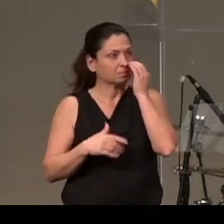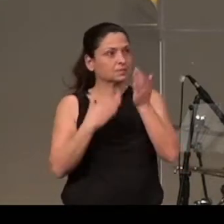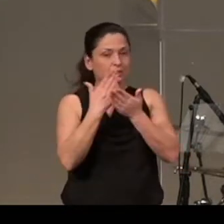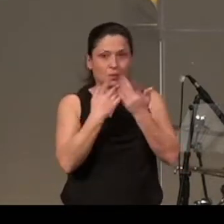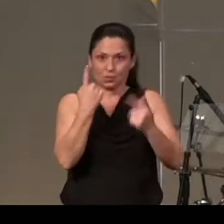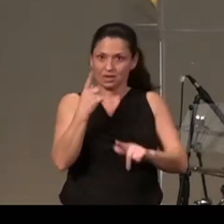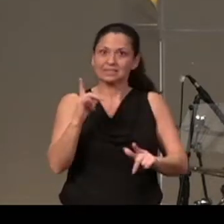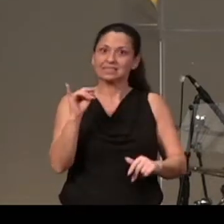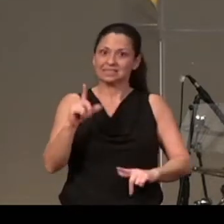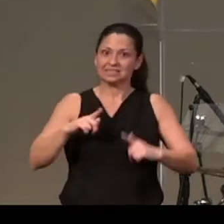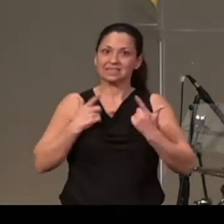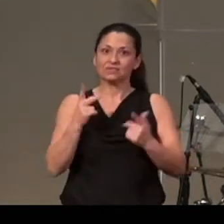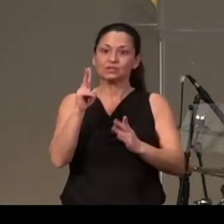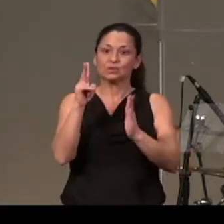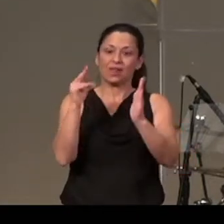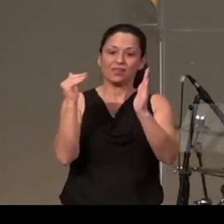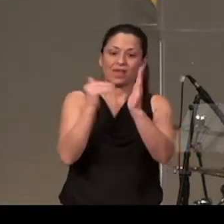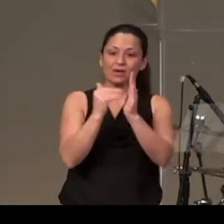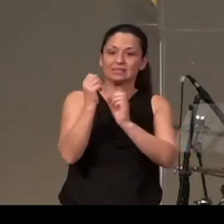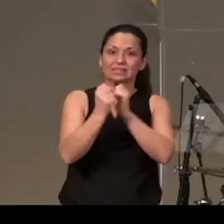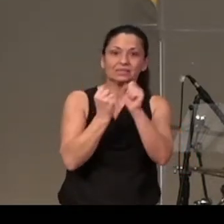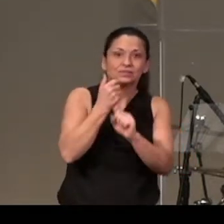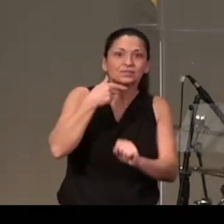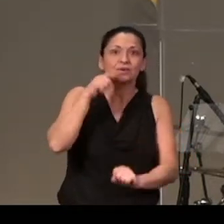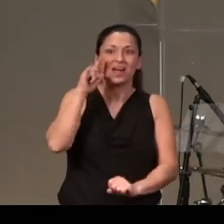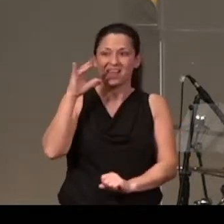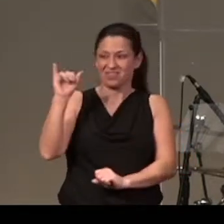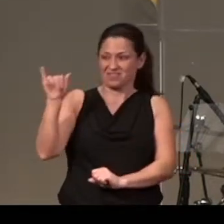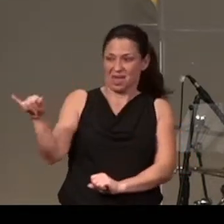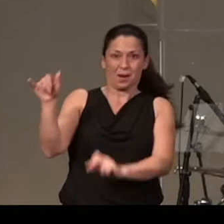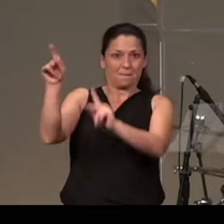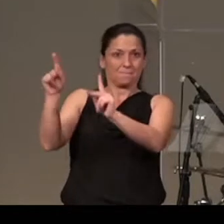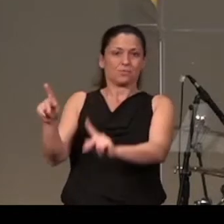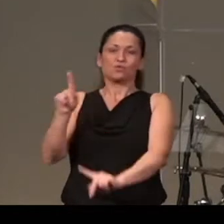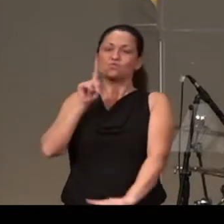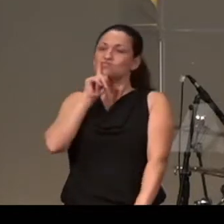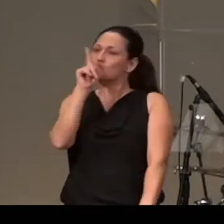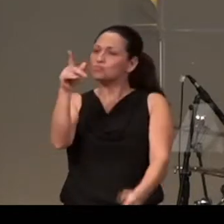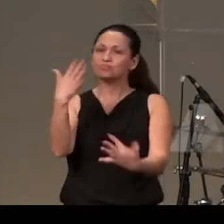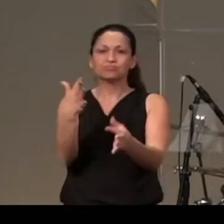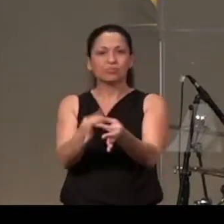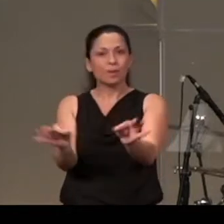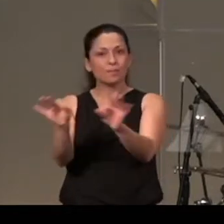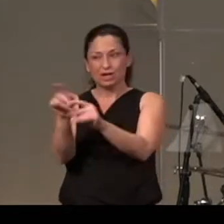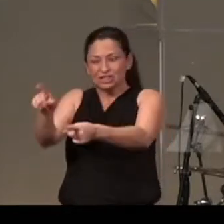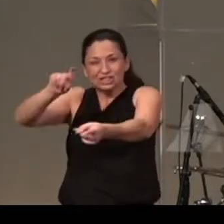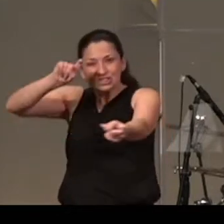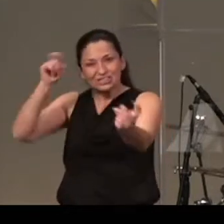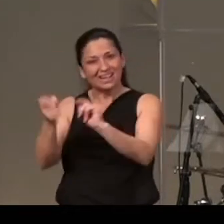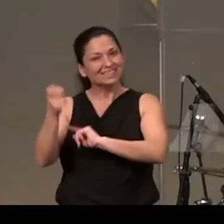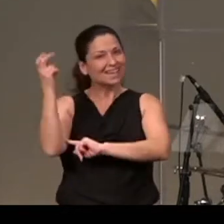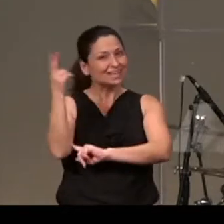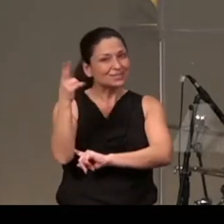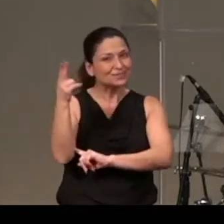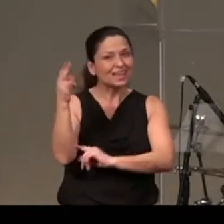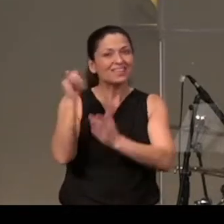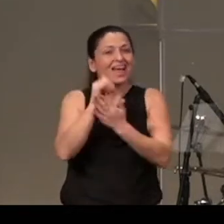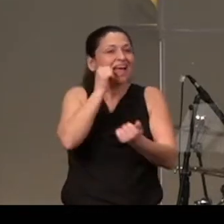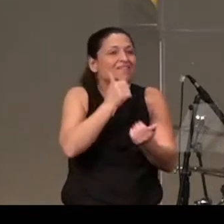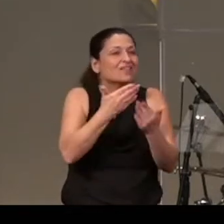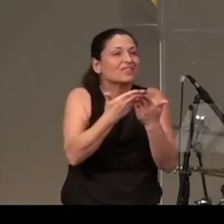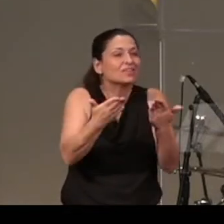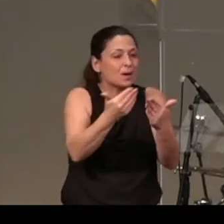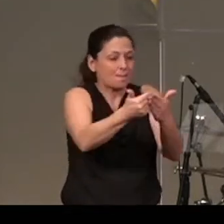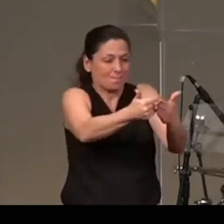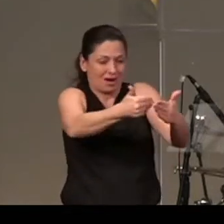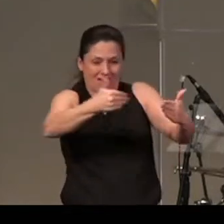Someone lived 2,000 years ago, and that person was so significant that they changed history. That everything before